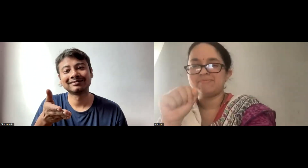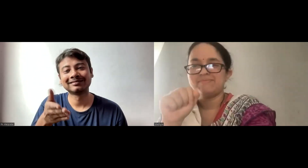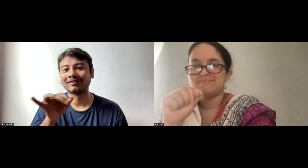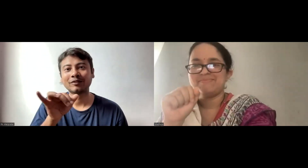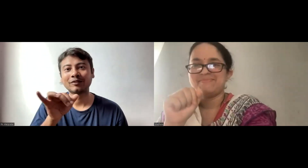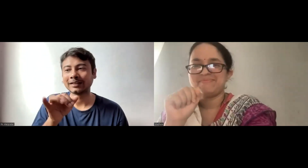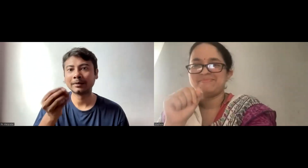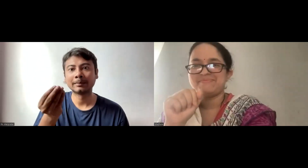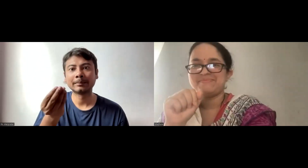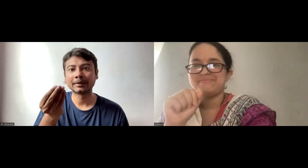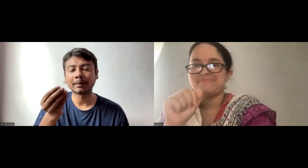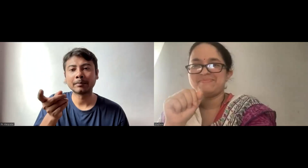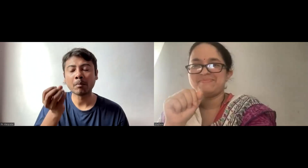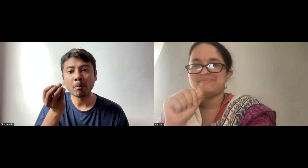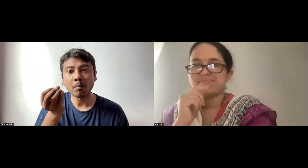they get a headache.